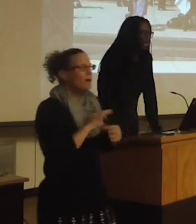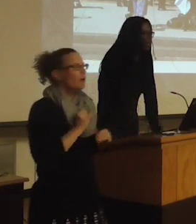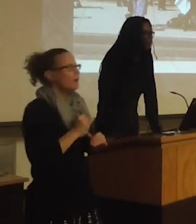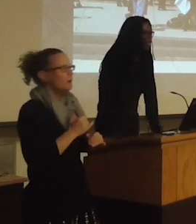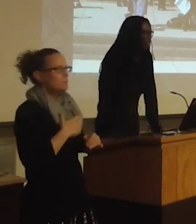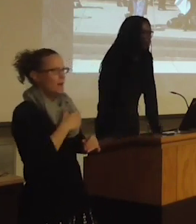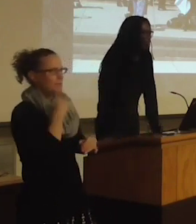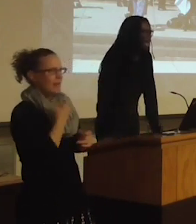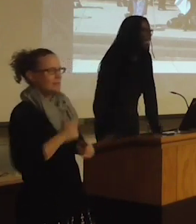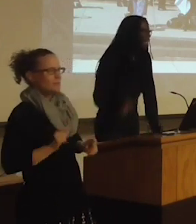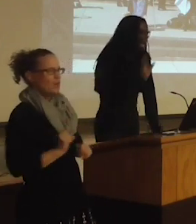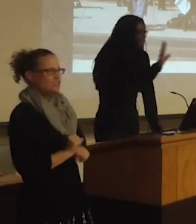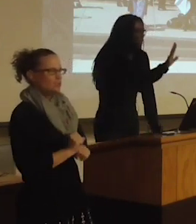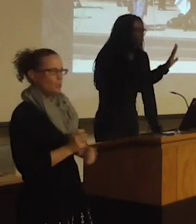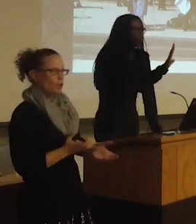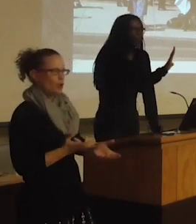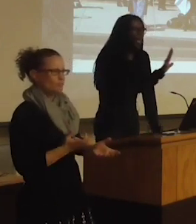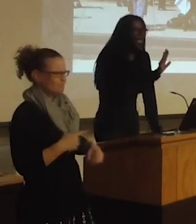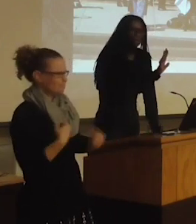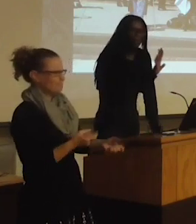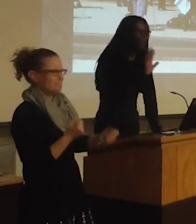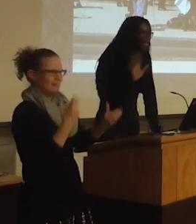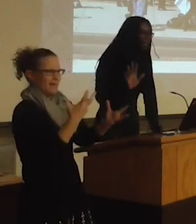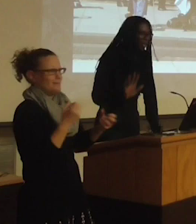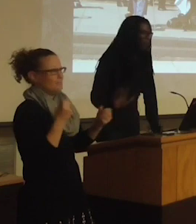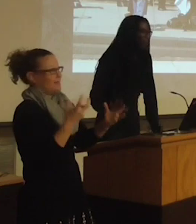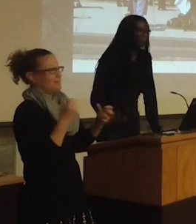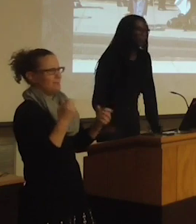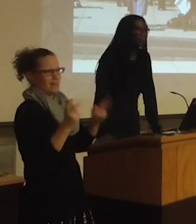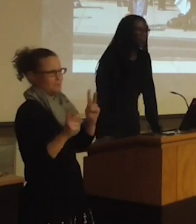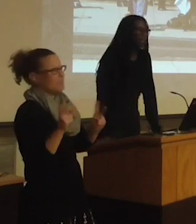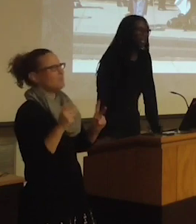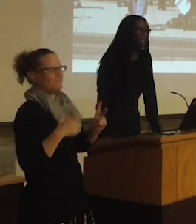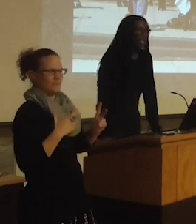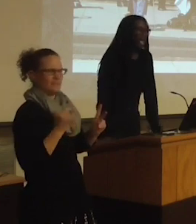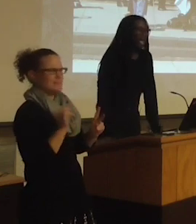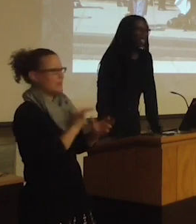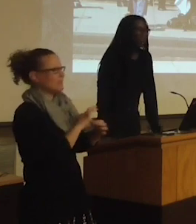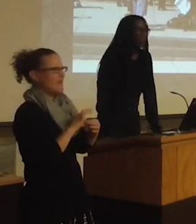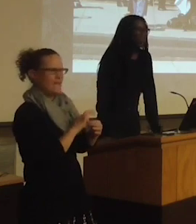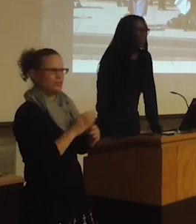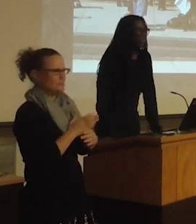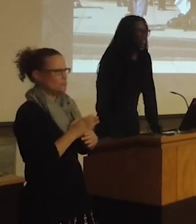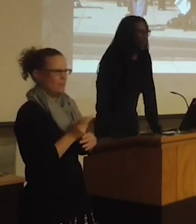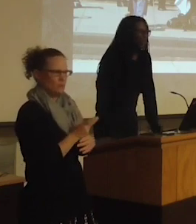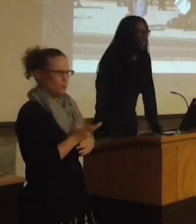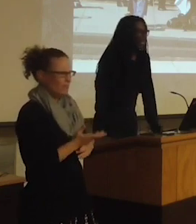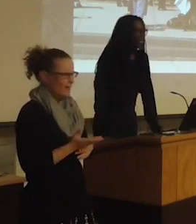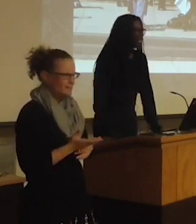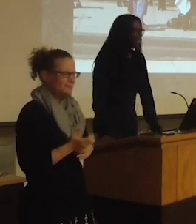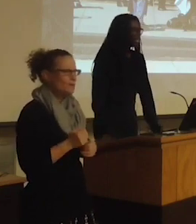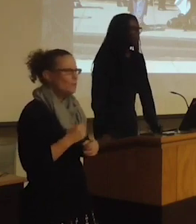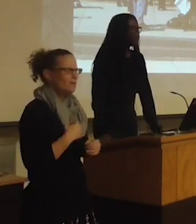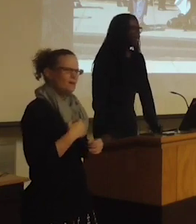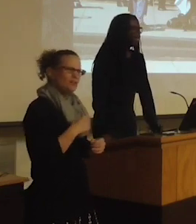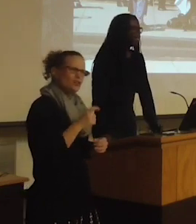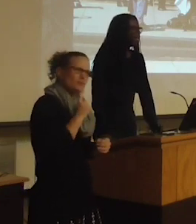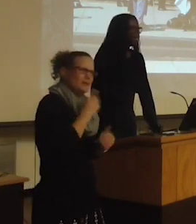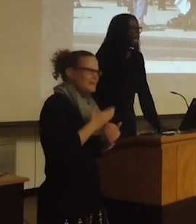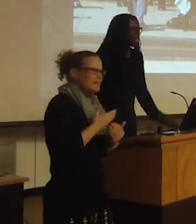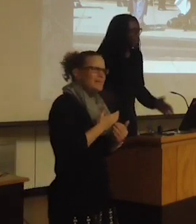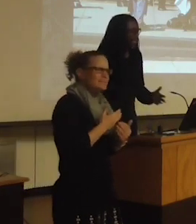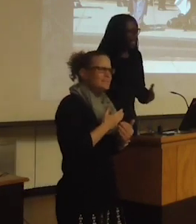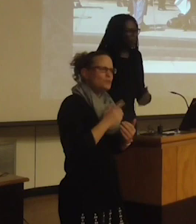of my black liberation work, as it has been for many, many people before me. And so this should have been like an easy